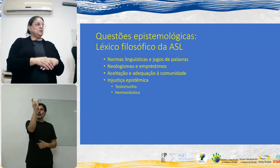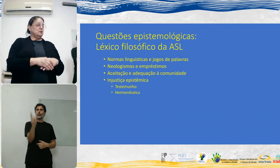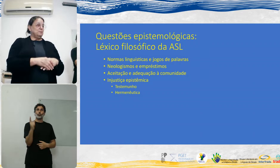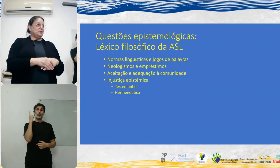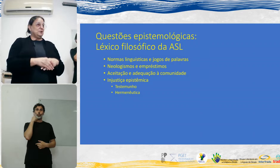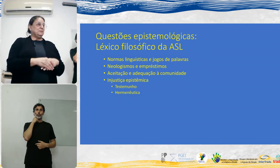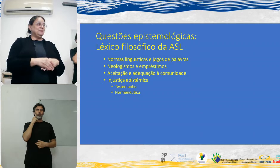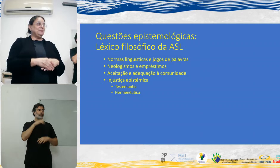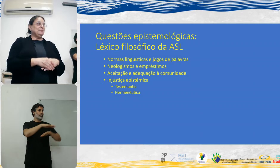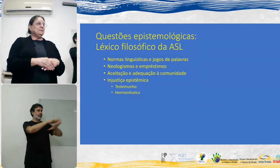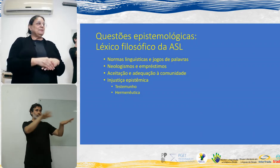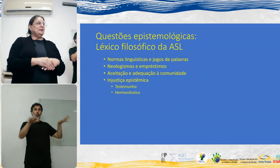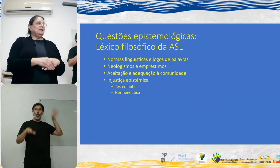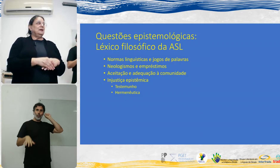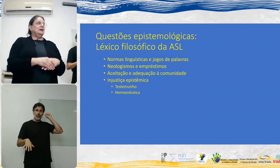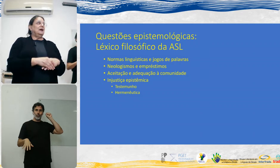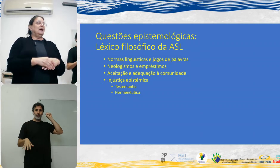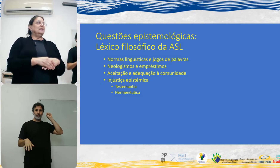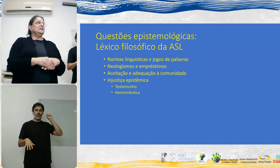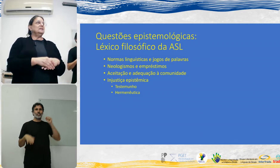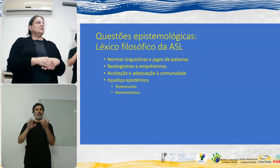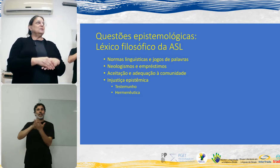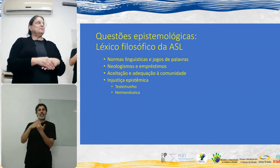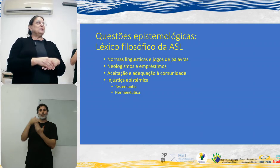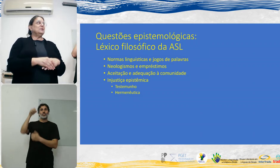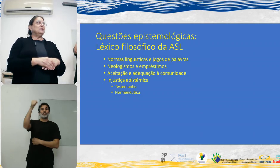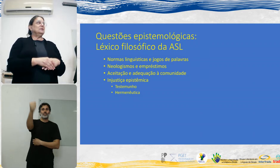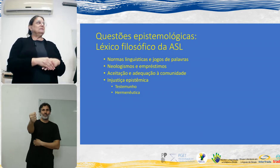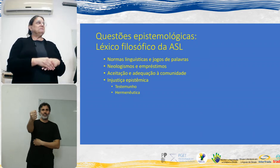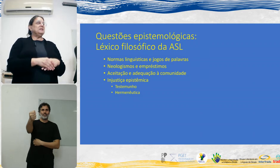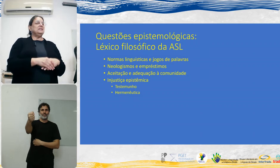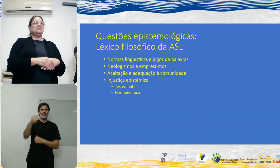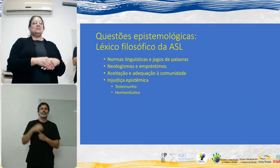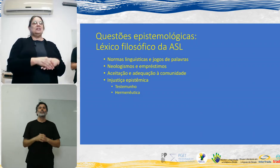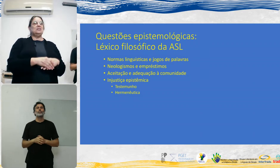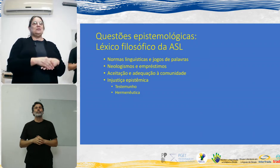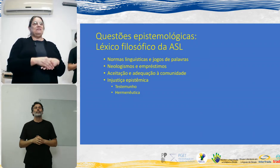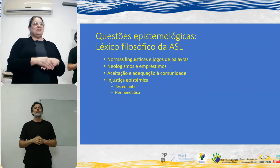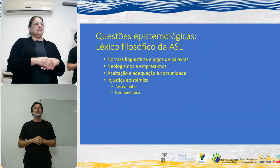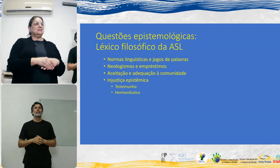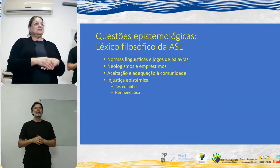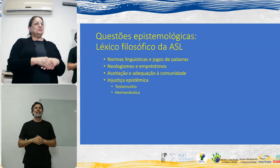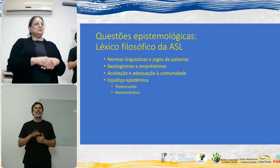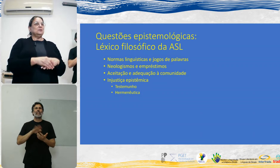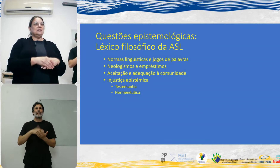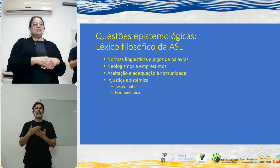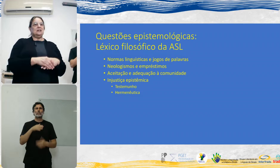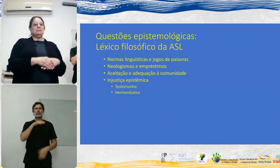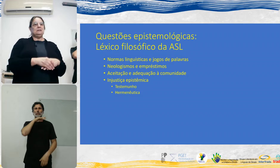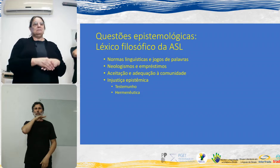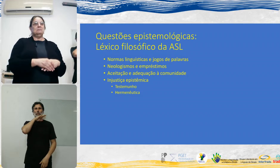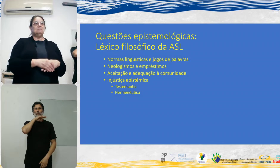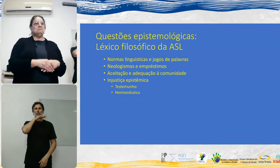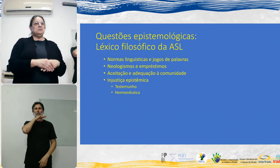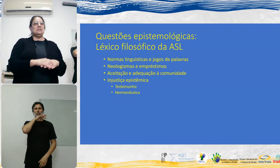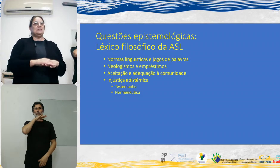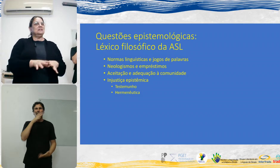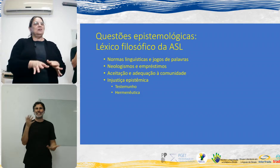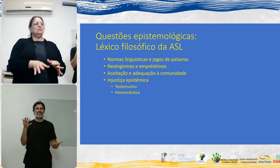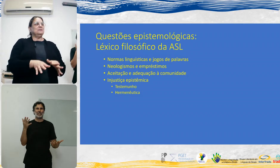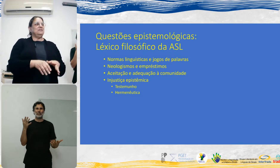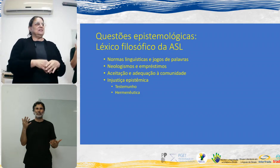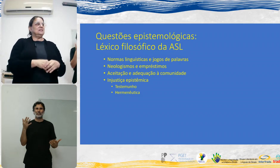an interpreter, and the interpreter is not a good fit to the assignment,